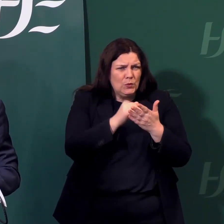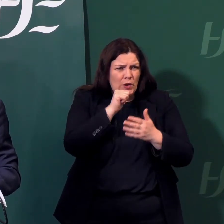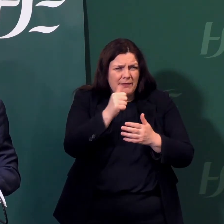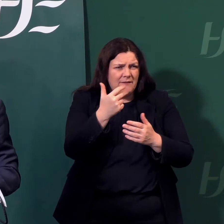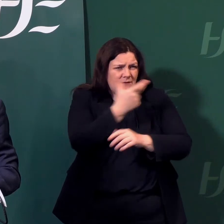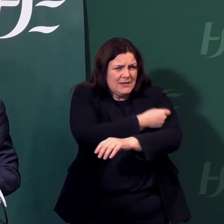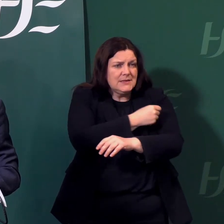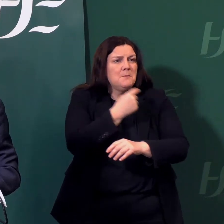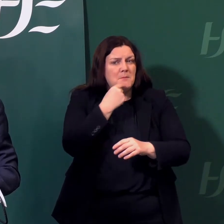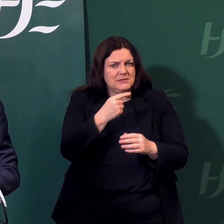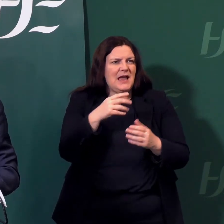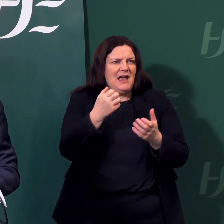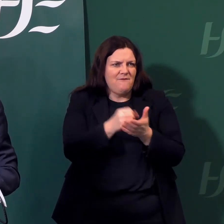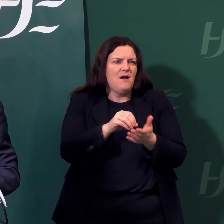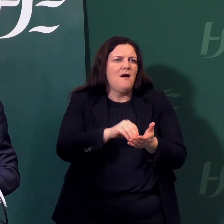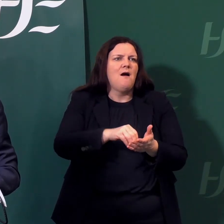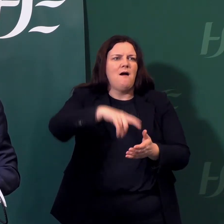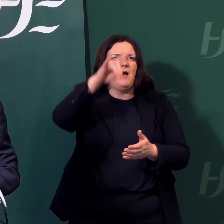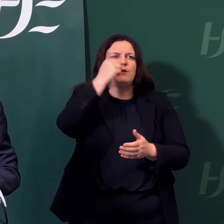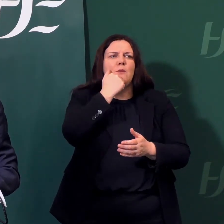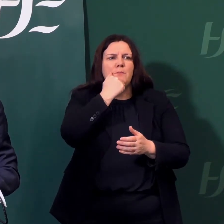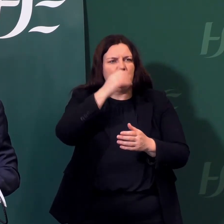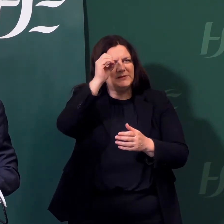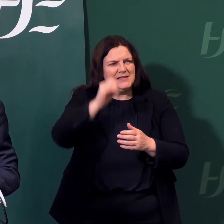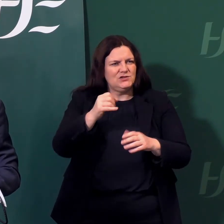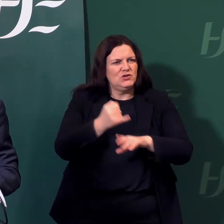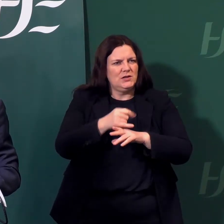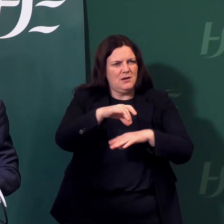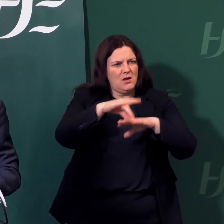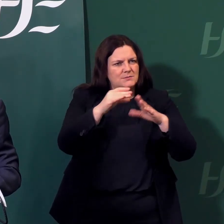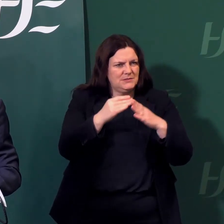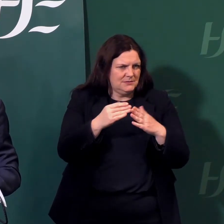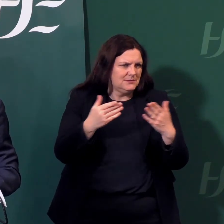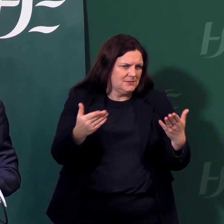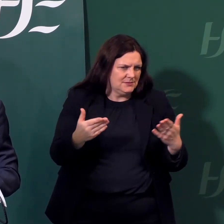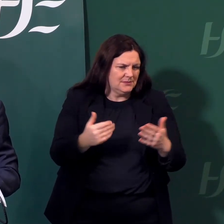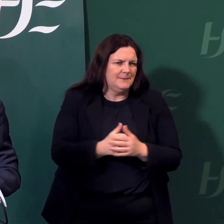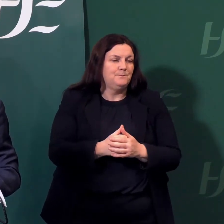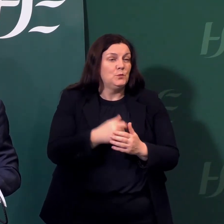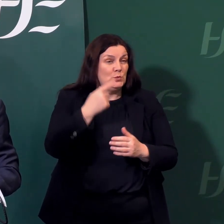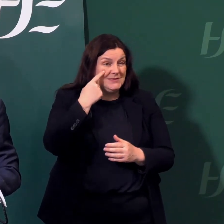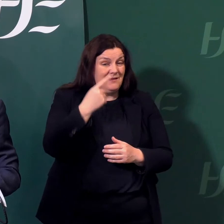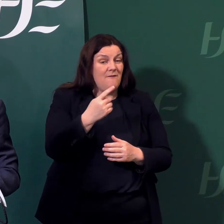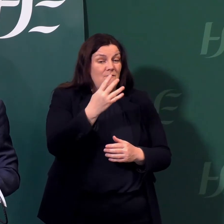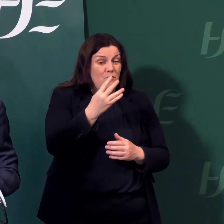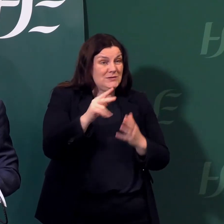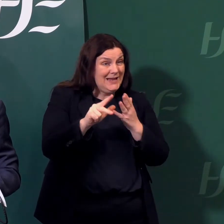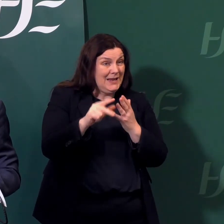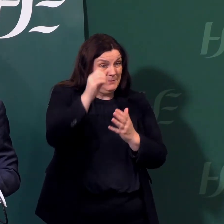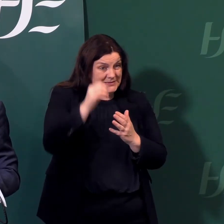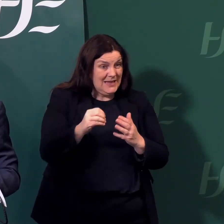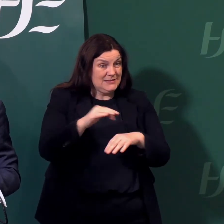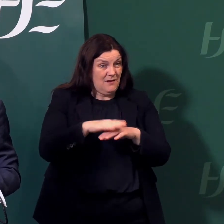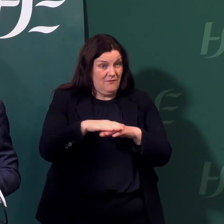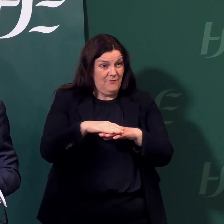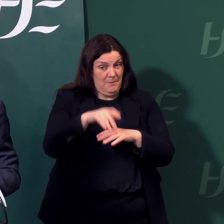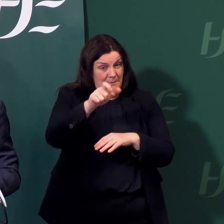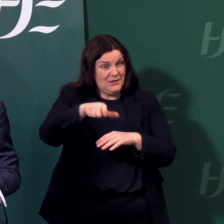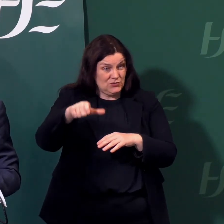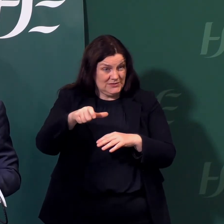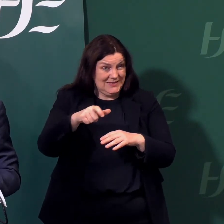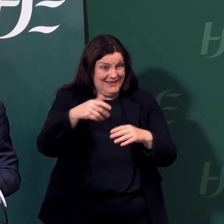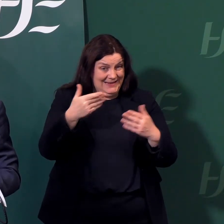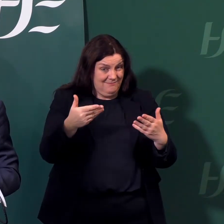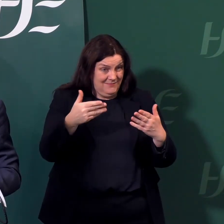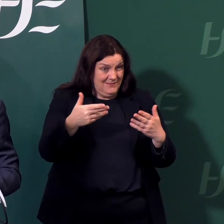hospitals. If you just look at the current state position in relation to that, 48% of the COVID patients in